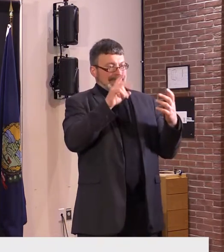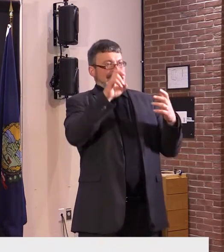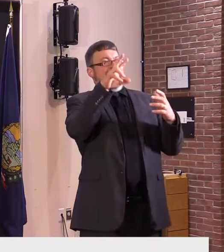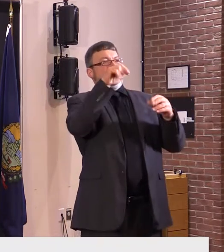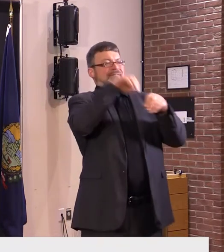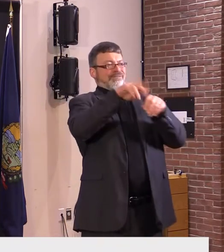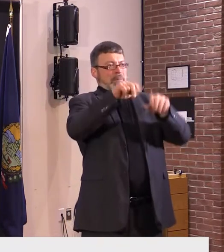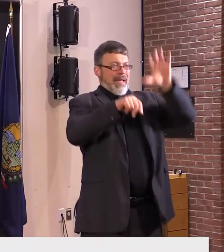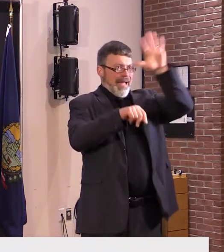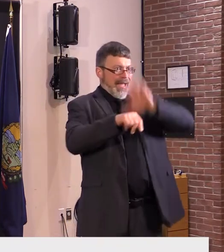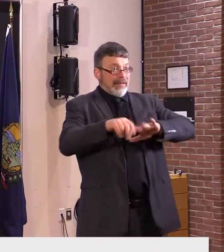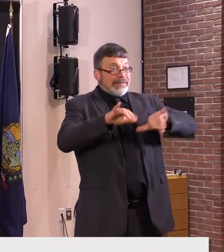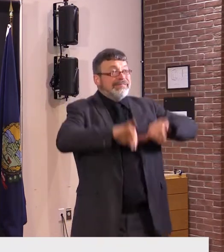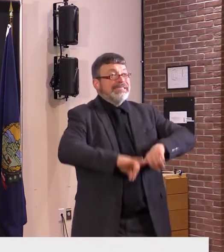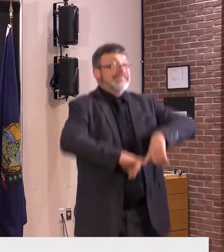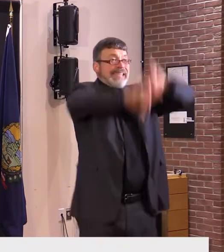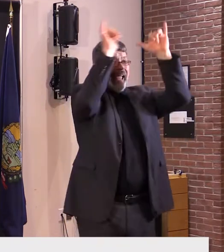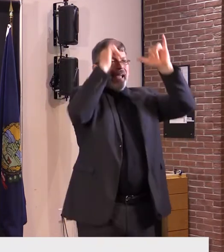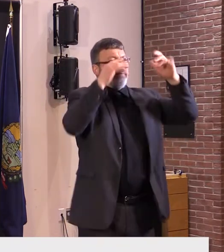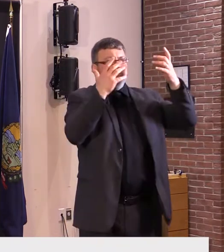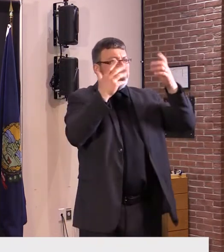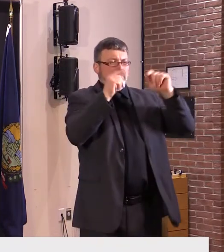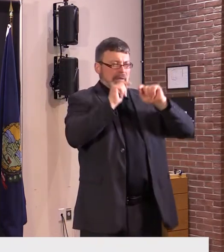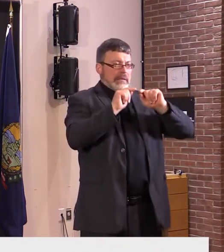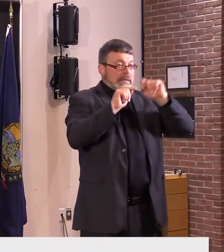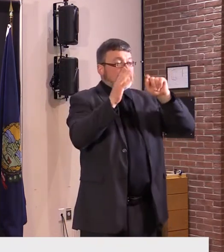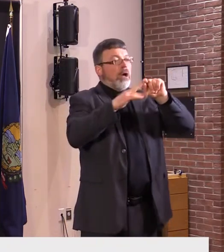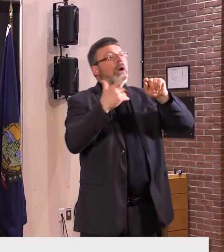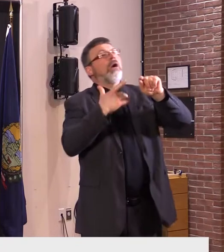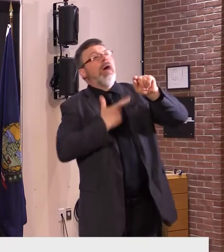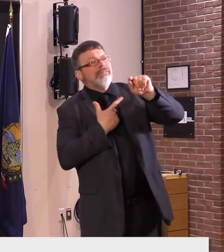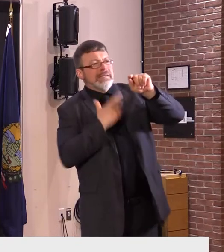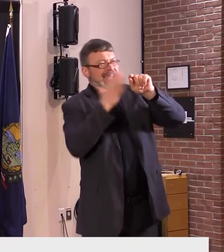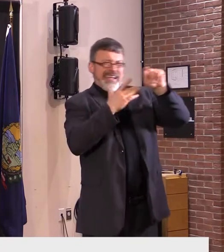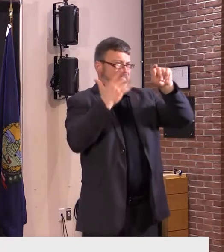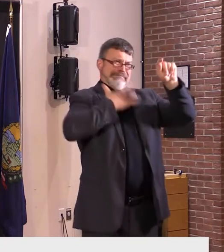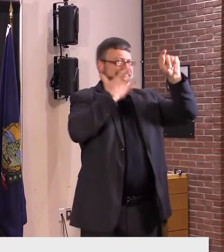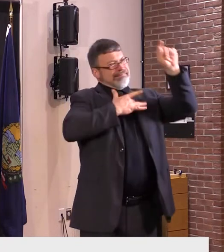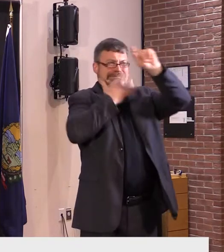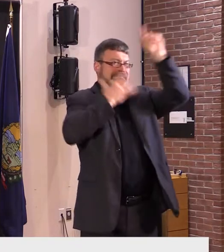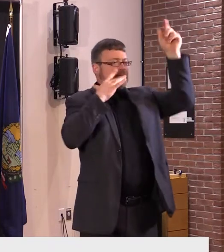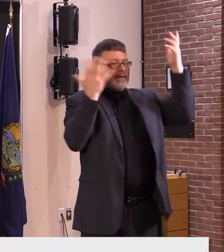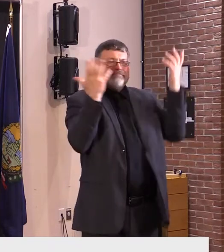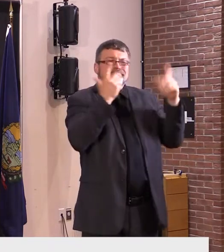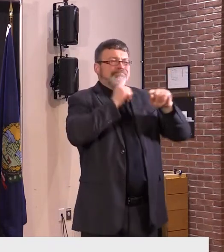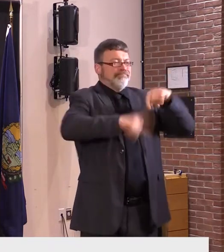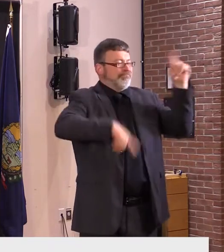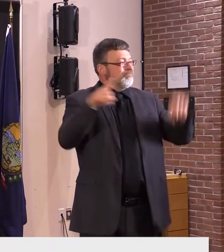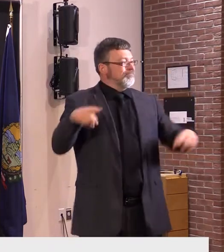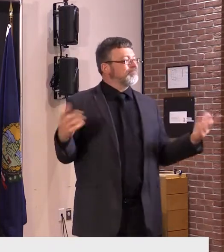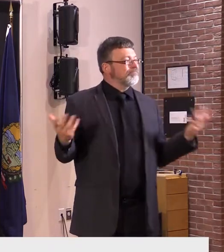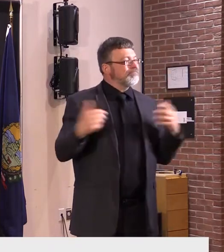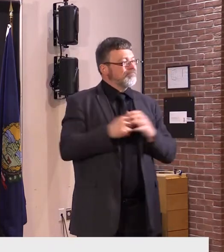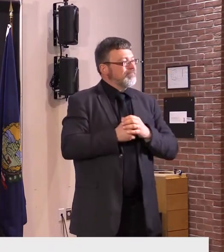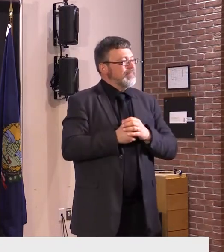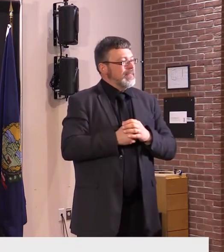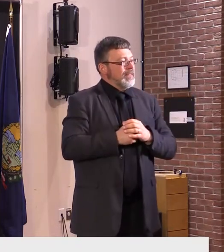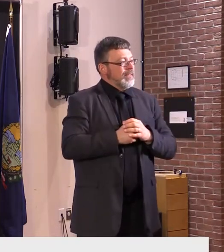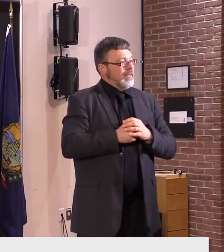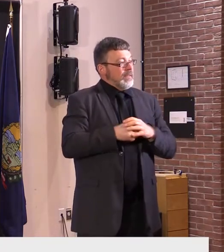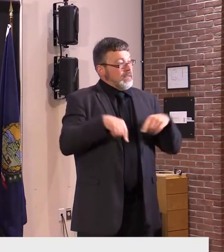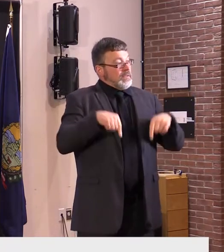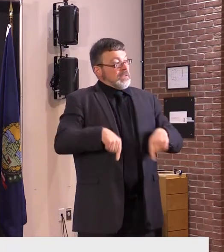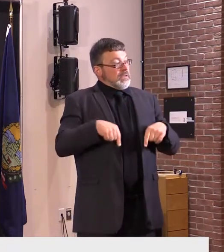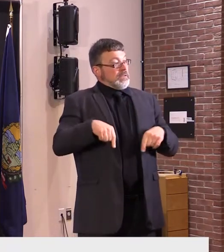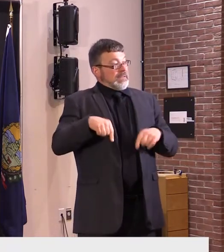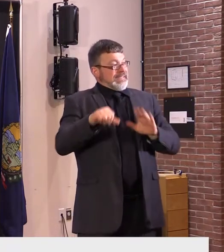others. So at the moment, we don't believe there's anyone in Vermont who is at that point of desperation.